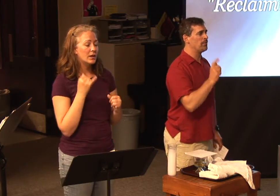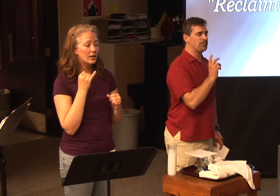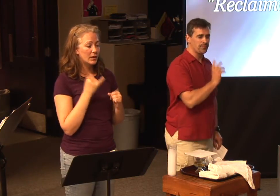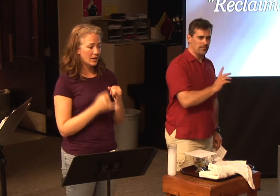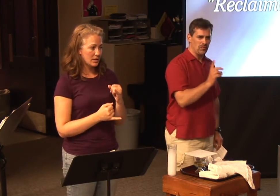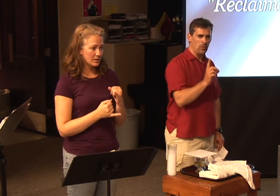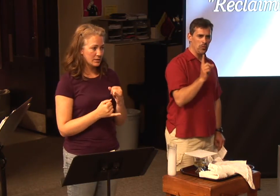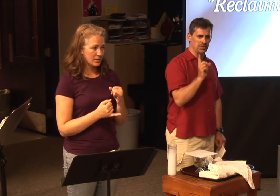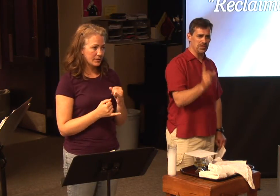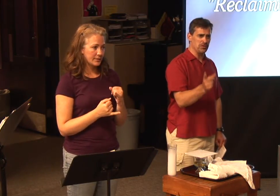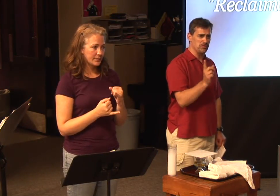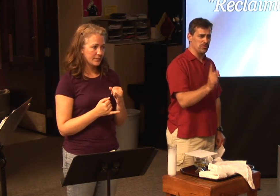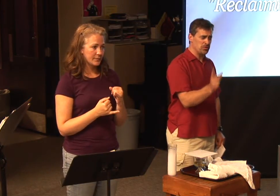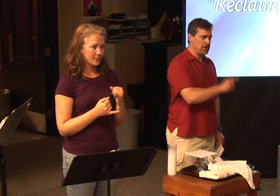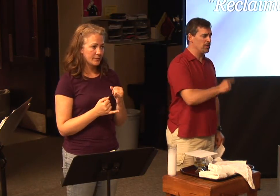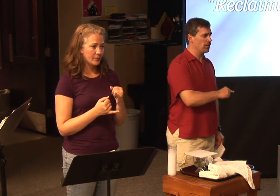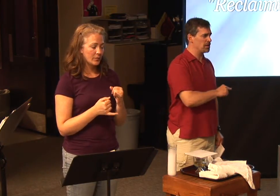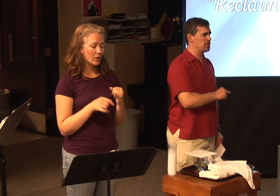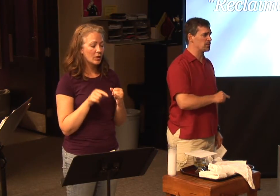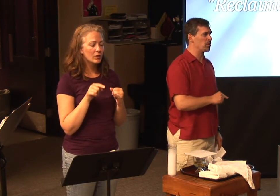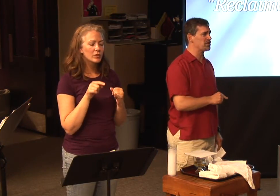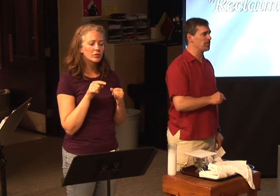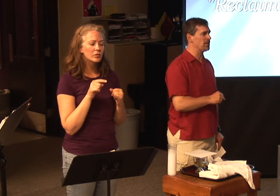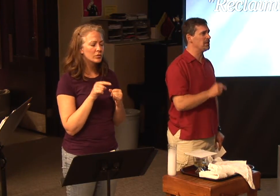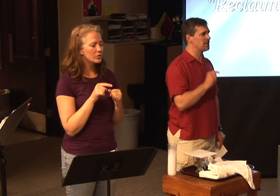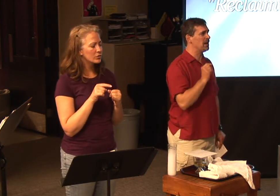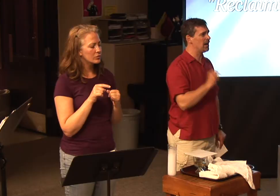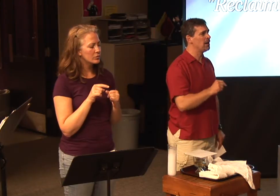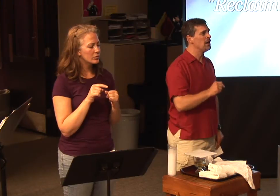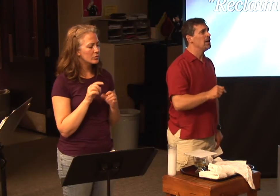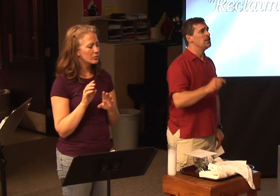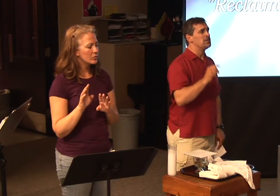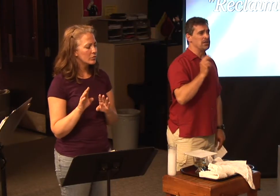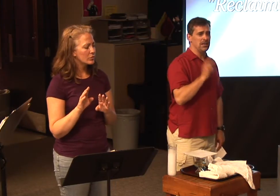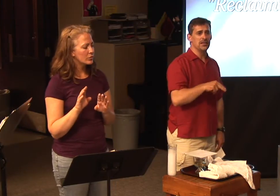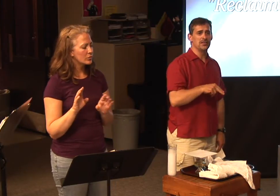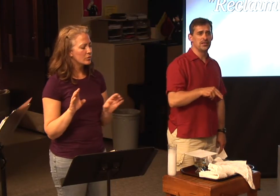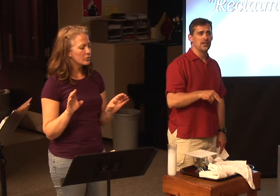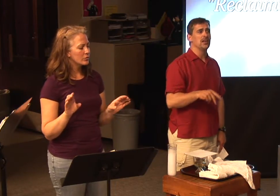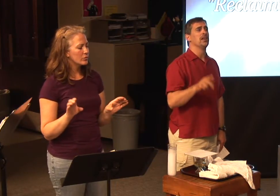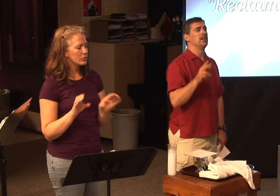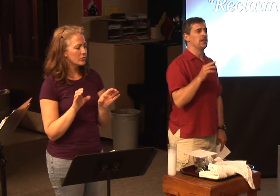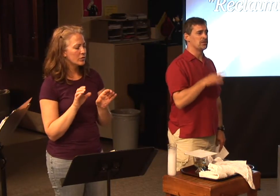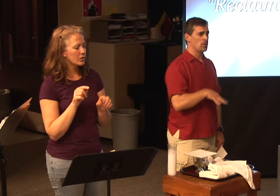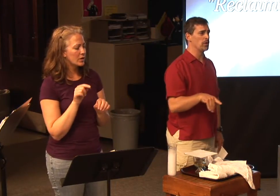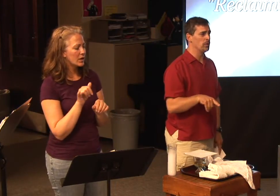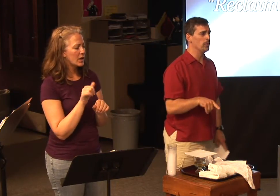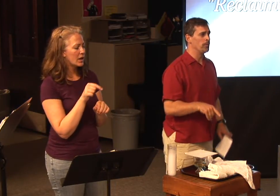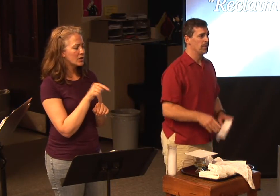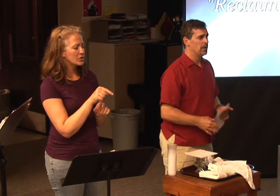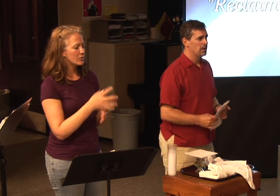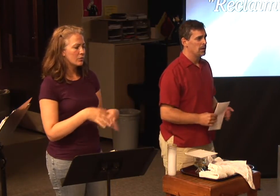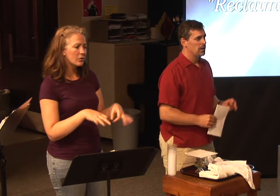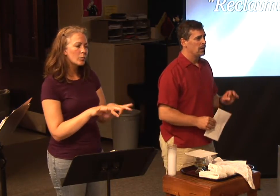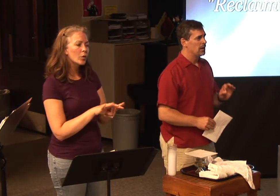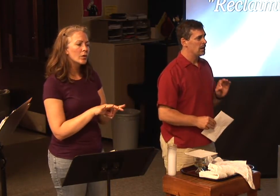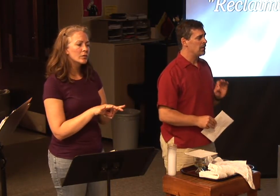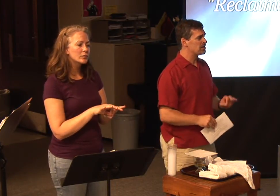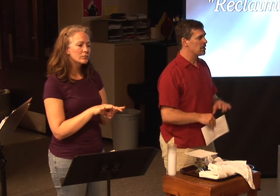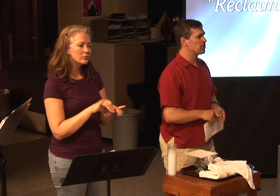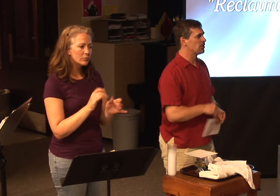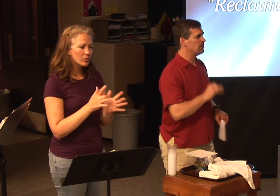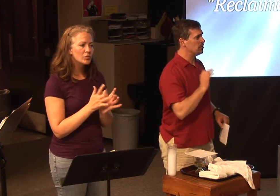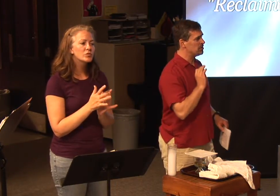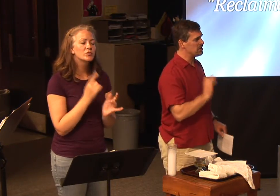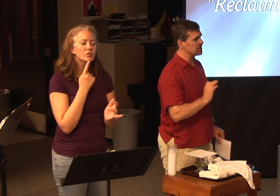you know what? He says, you treated her like she was worth something. He said, yeah, she is, and so are you. And I